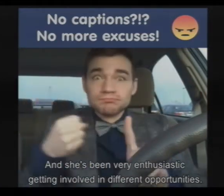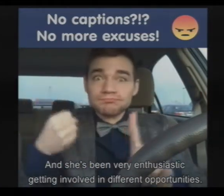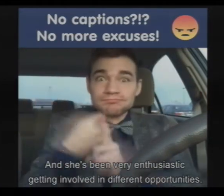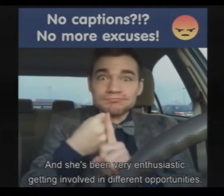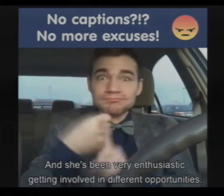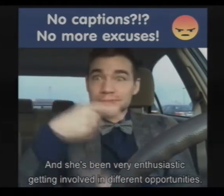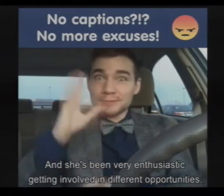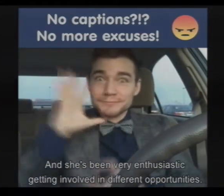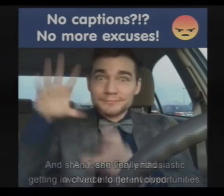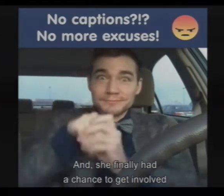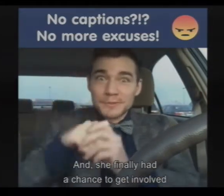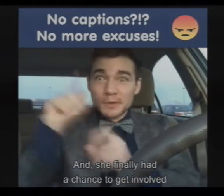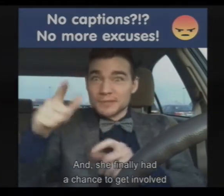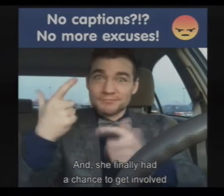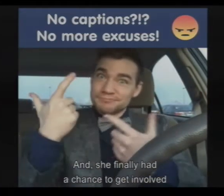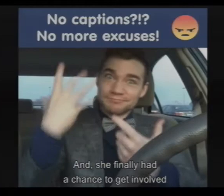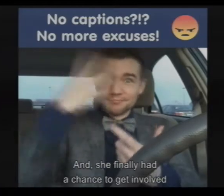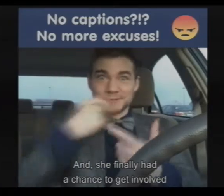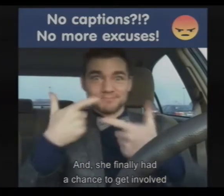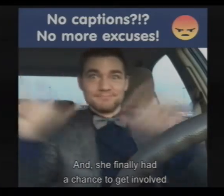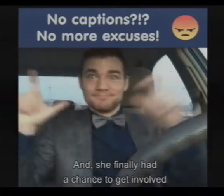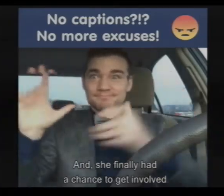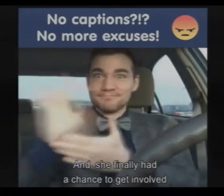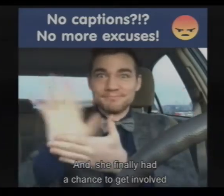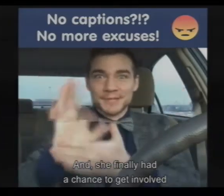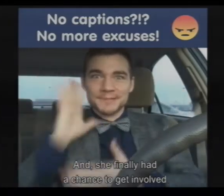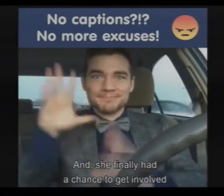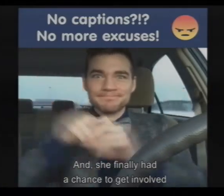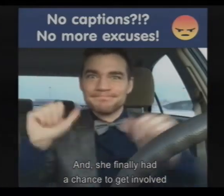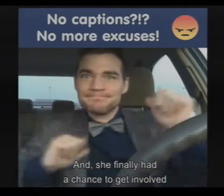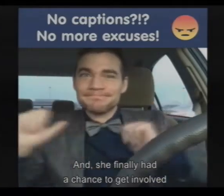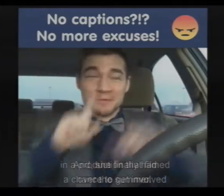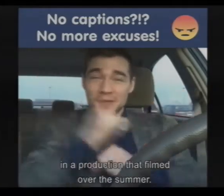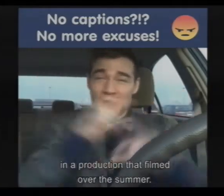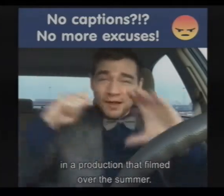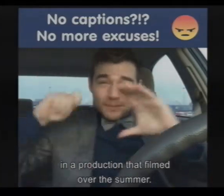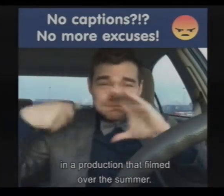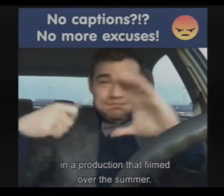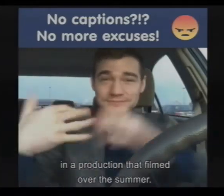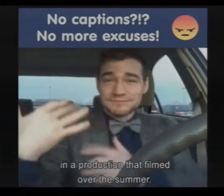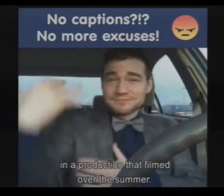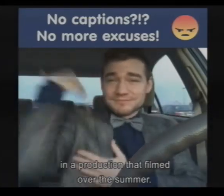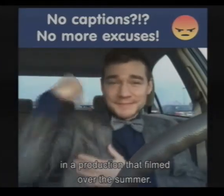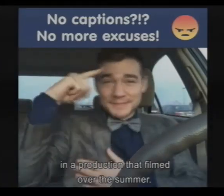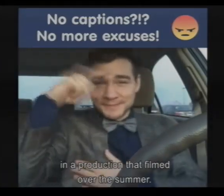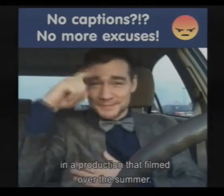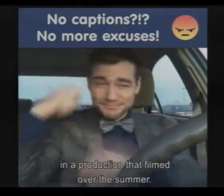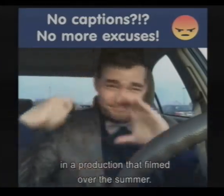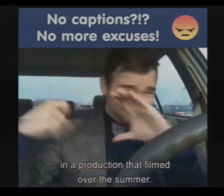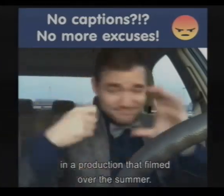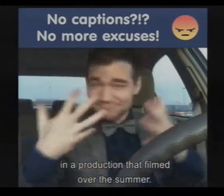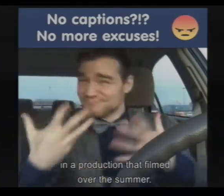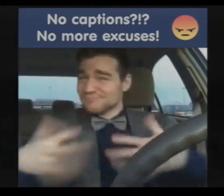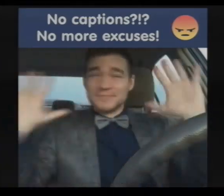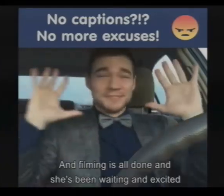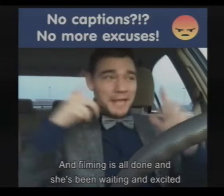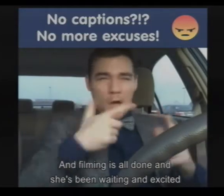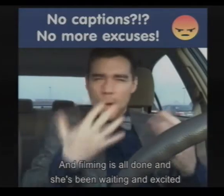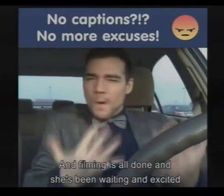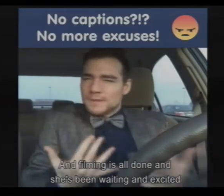in different opportunities, and she finally had a chance to get involved in a production that filmed over the summer. And filming is all